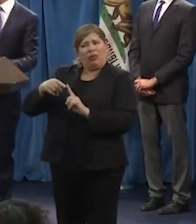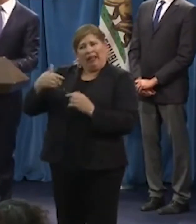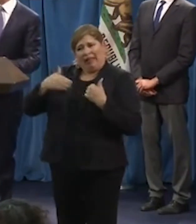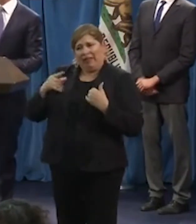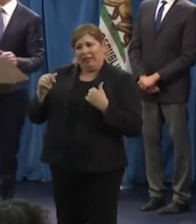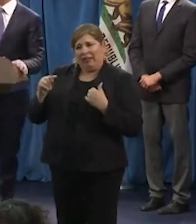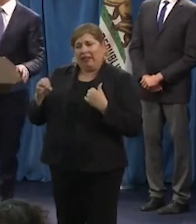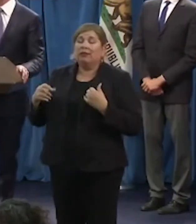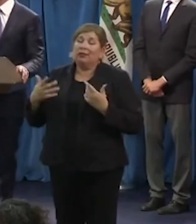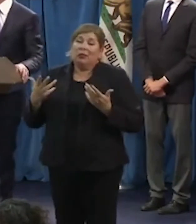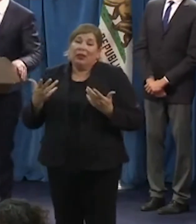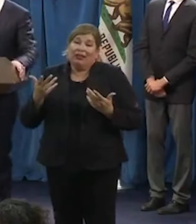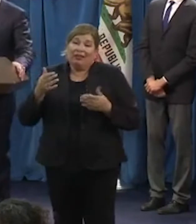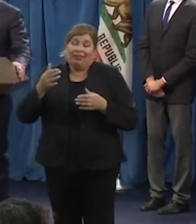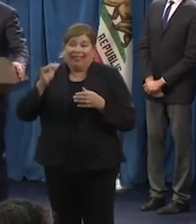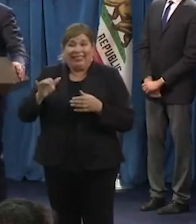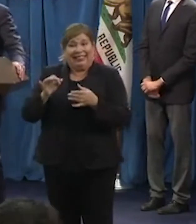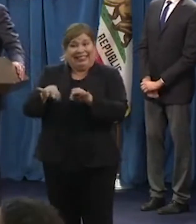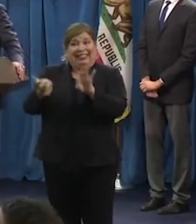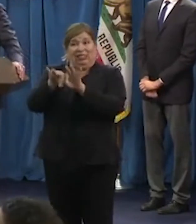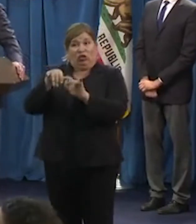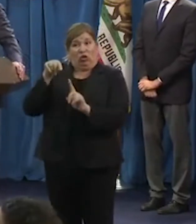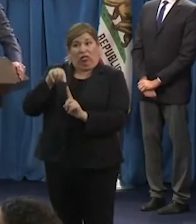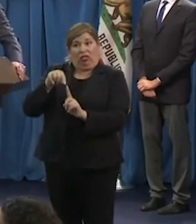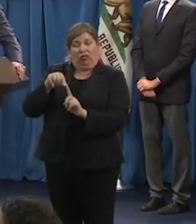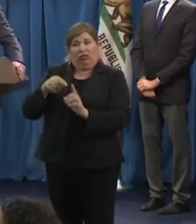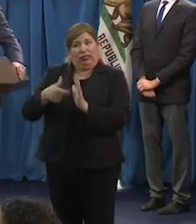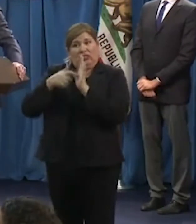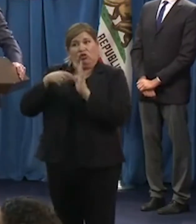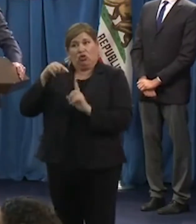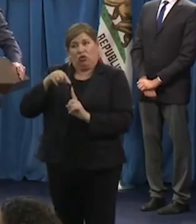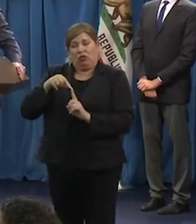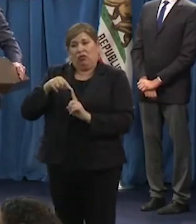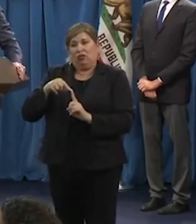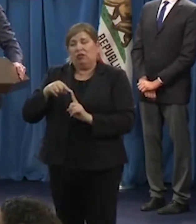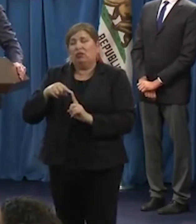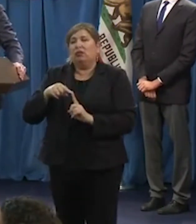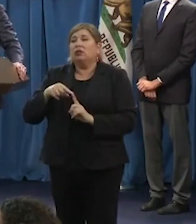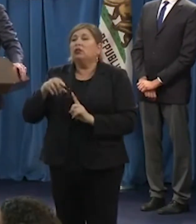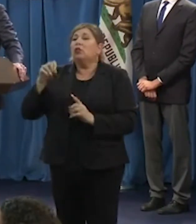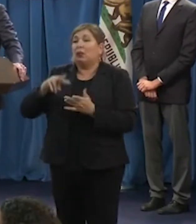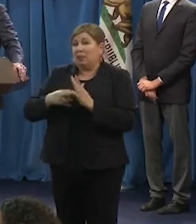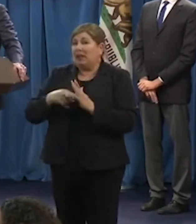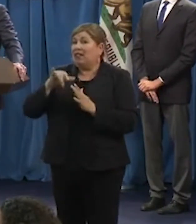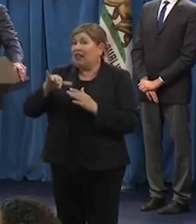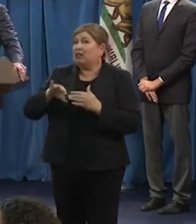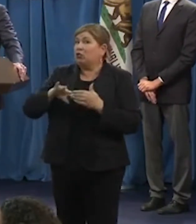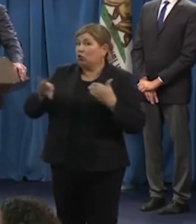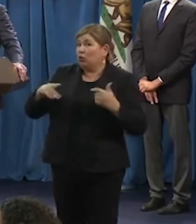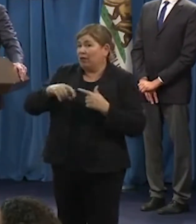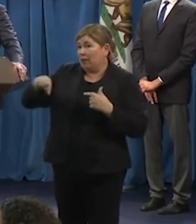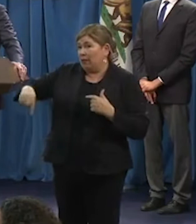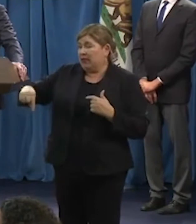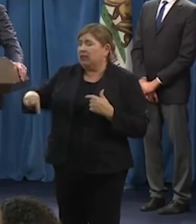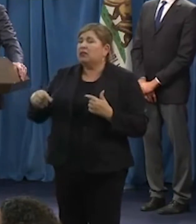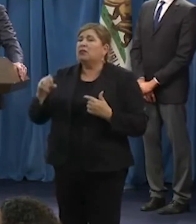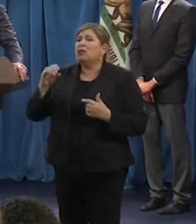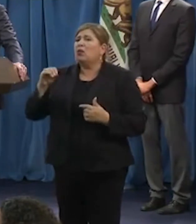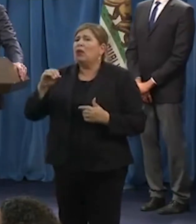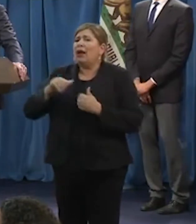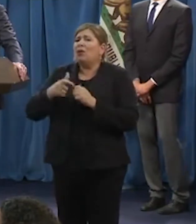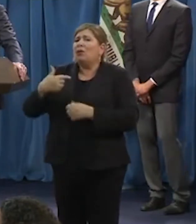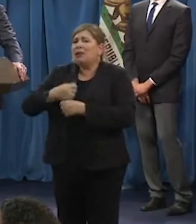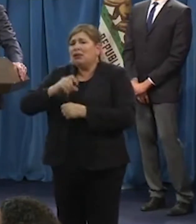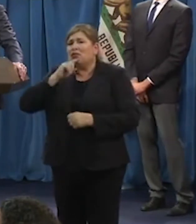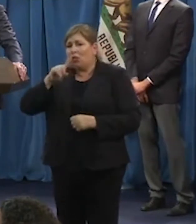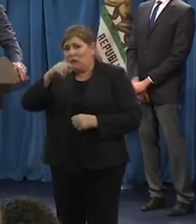versus non-essential, and that's what we distinguish. Essential, obviously, and that's been excluded from this to some extent, but how do you ensure that those